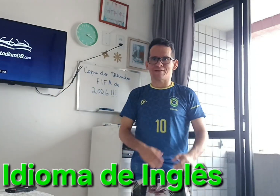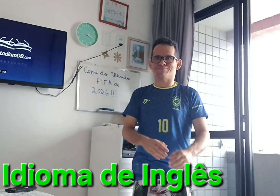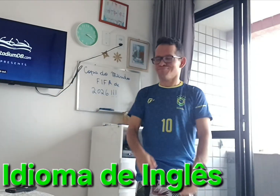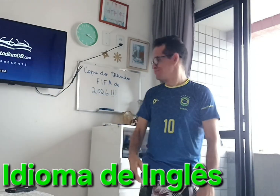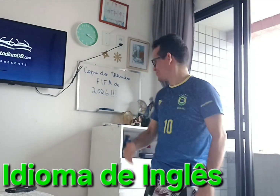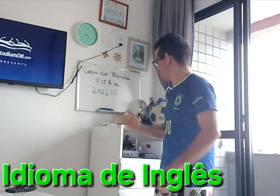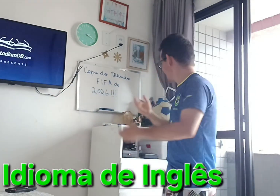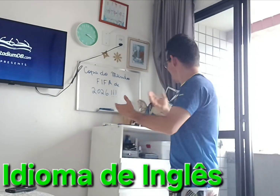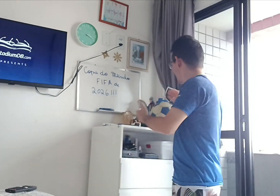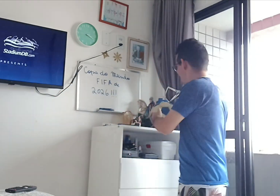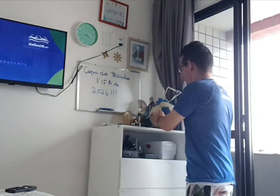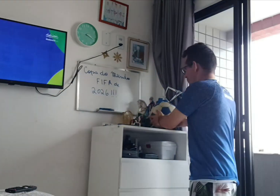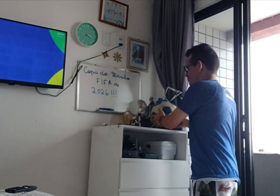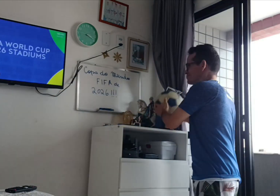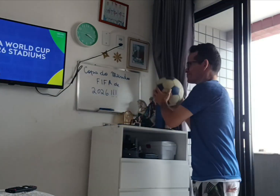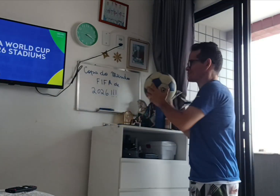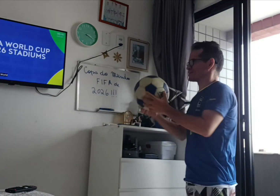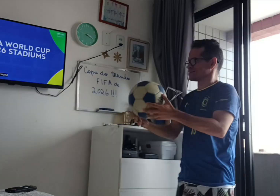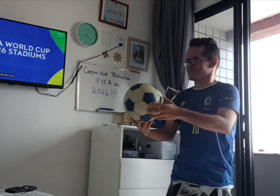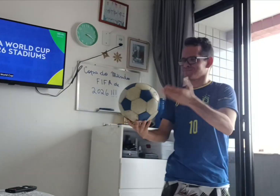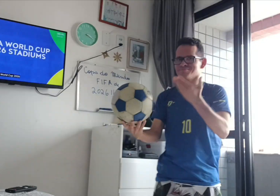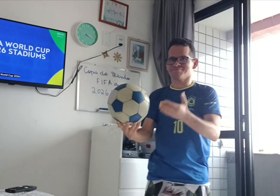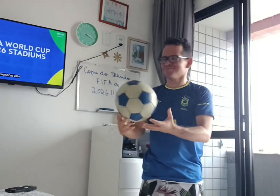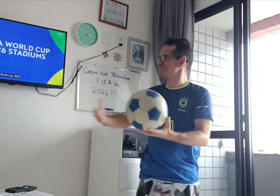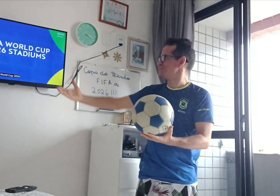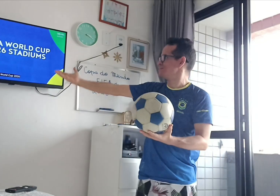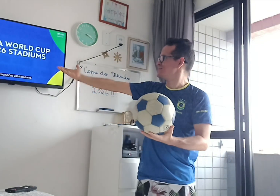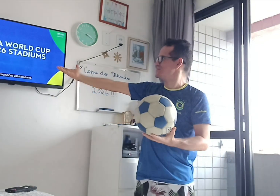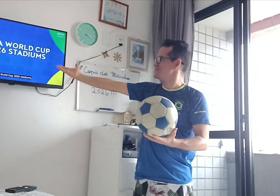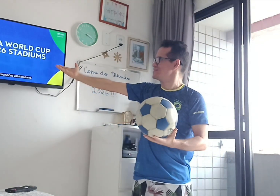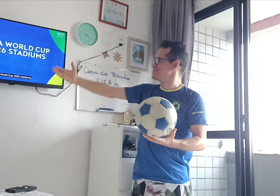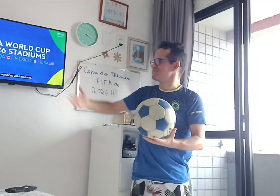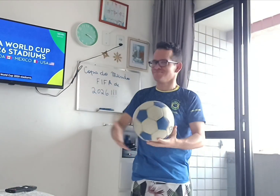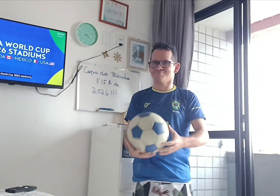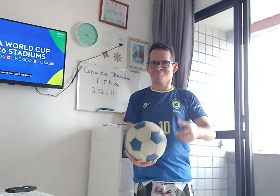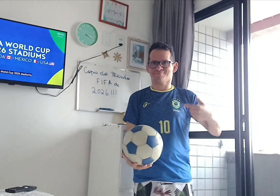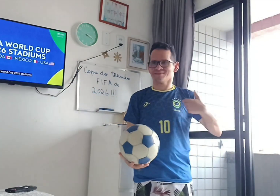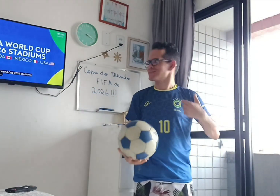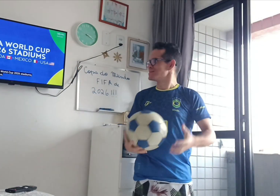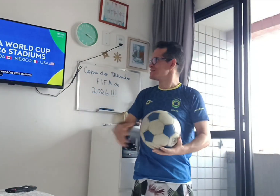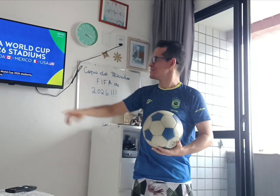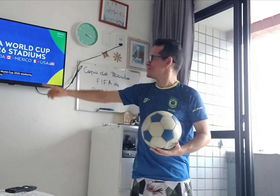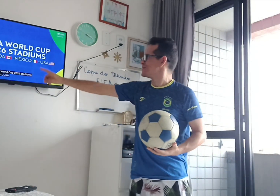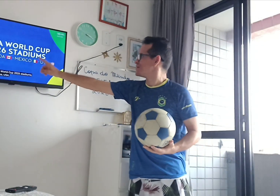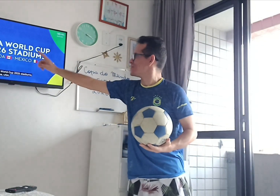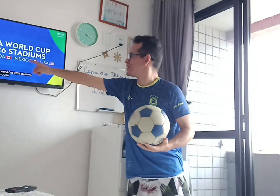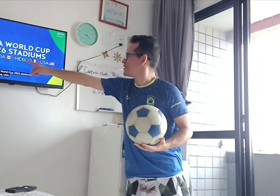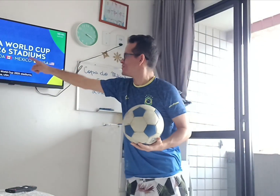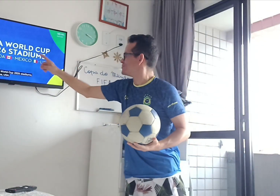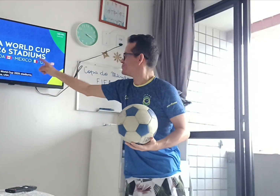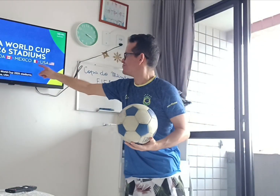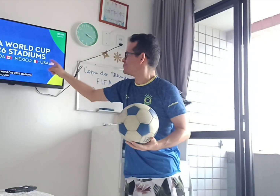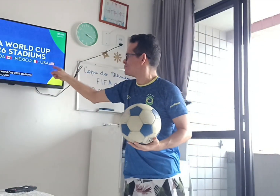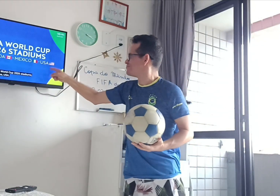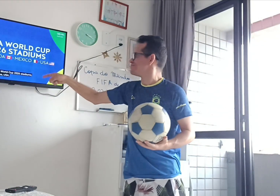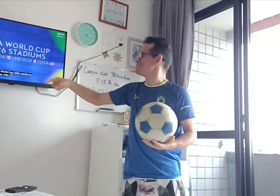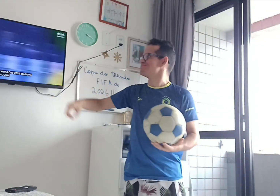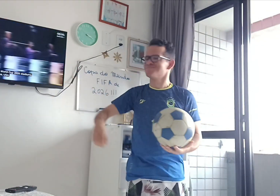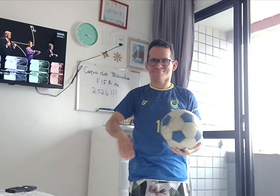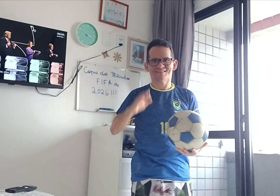StadiumDB.com presents FIFA World Cup 2026 Stadiums, Canada, Mexico, USA. With all